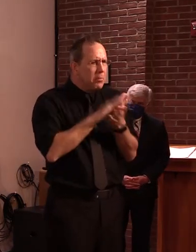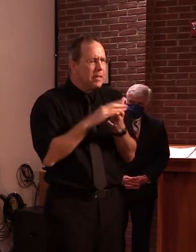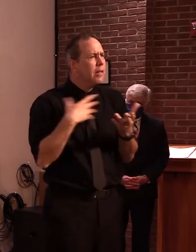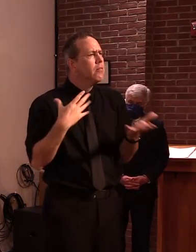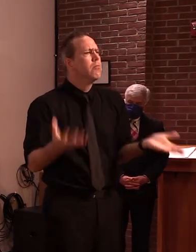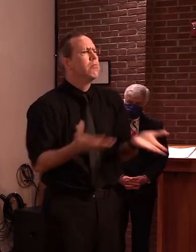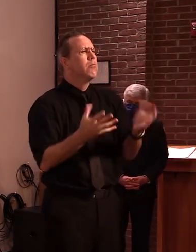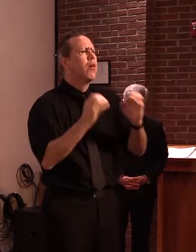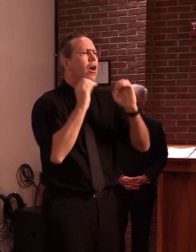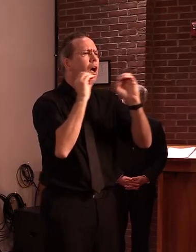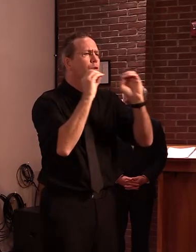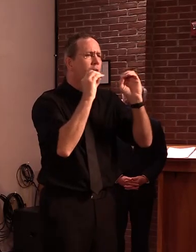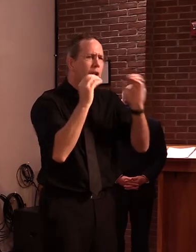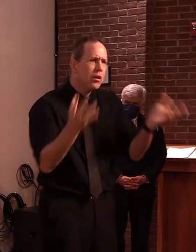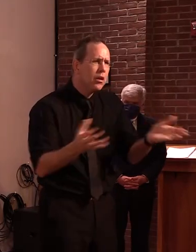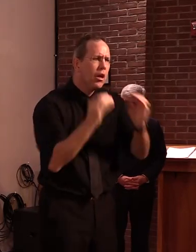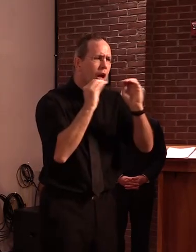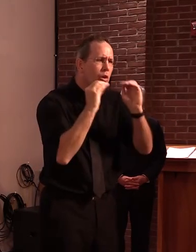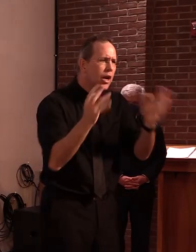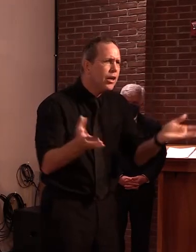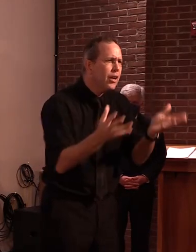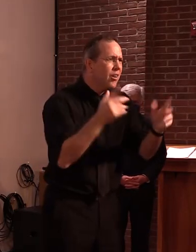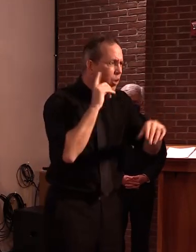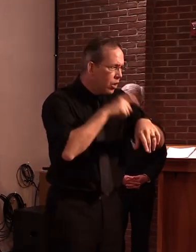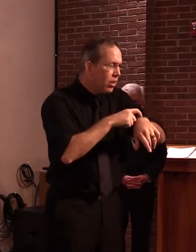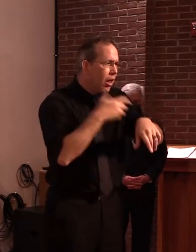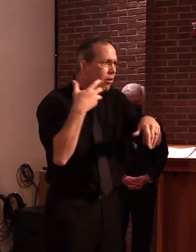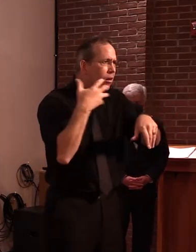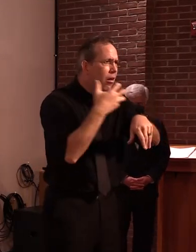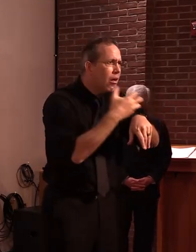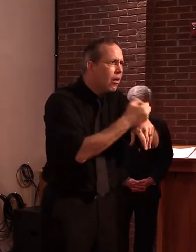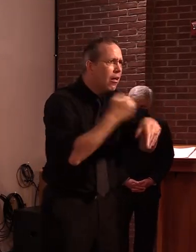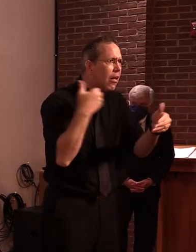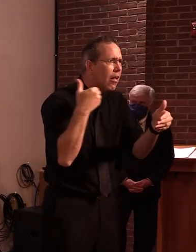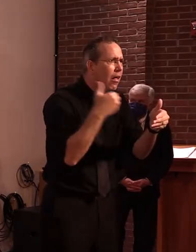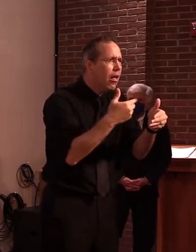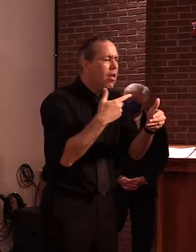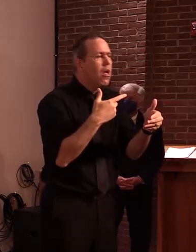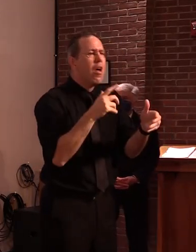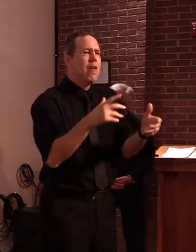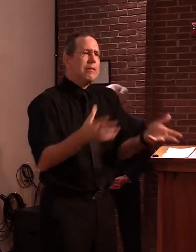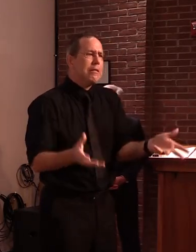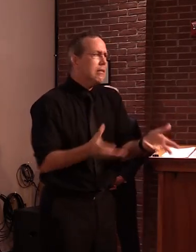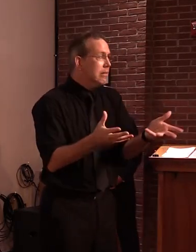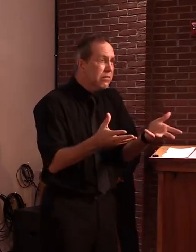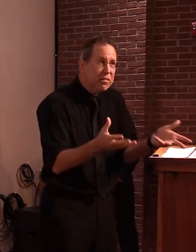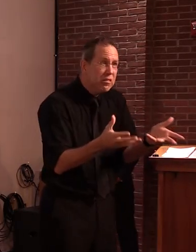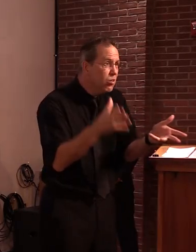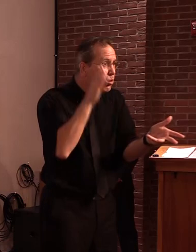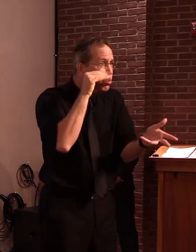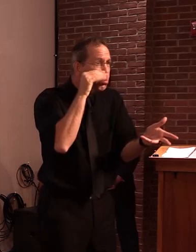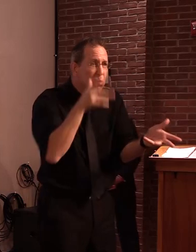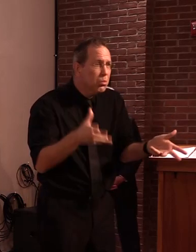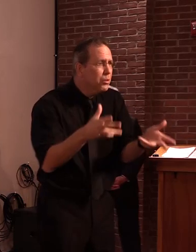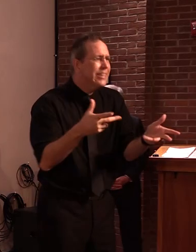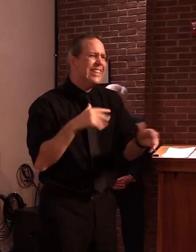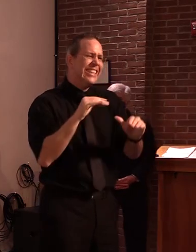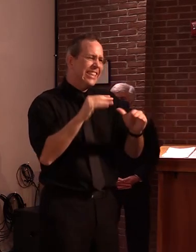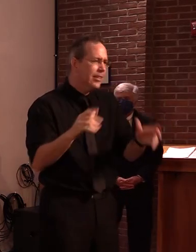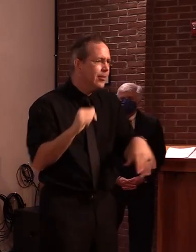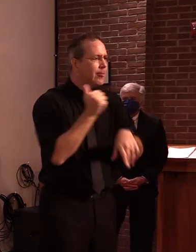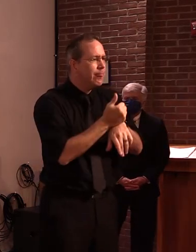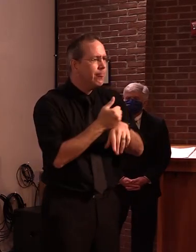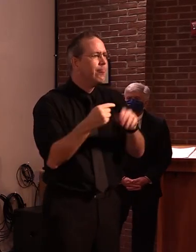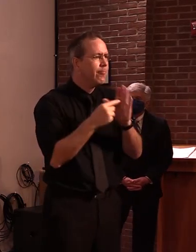wasn't on our side, especially when I started seeing the numbers that Commissioner Pichek was bringing to us. That's why the modeling is so important to us.